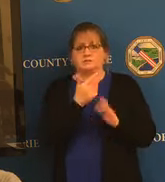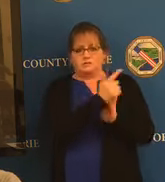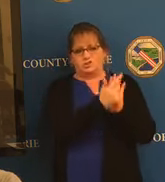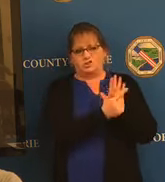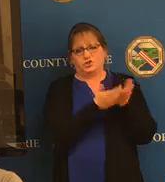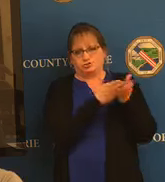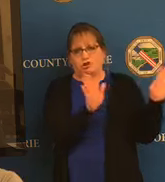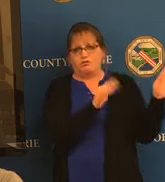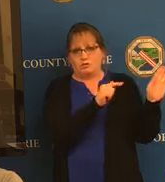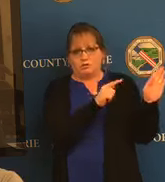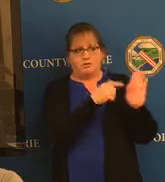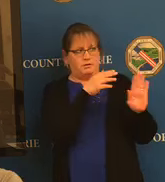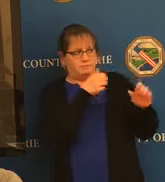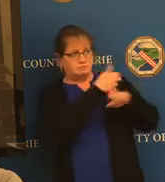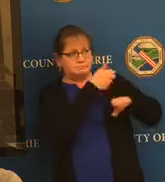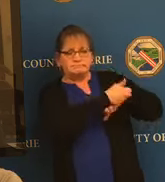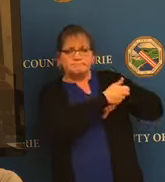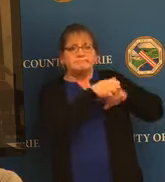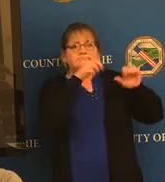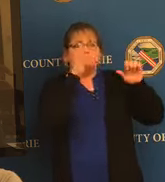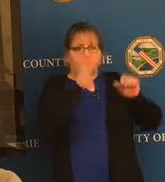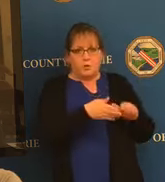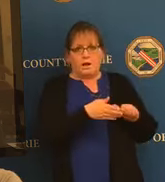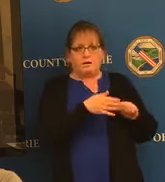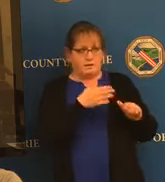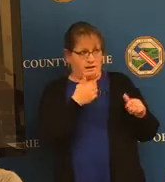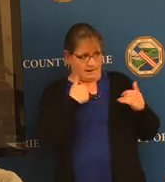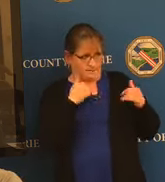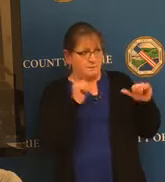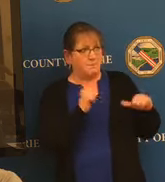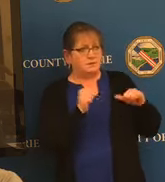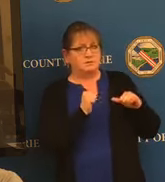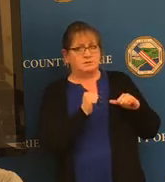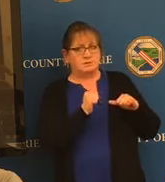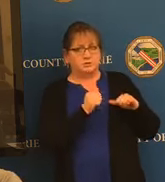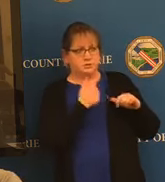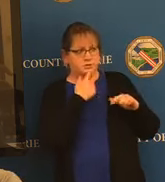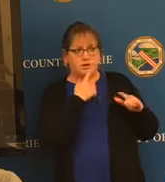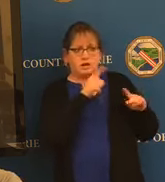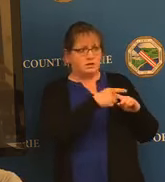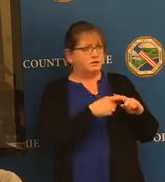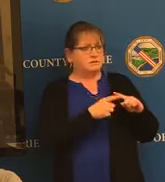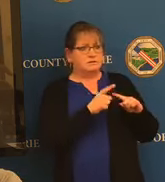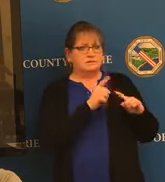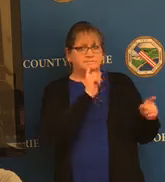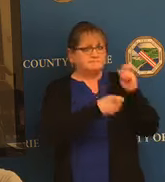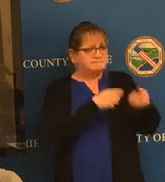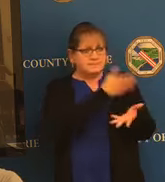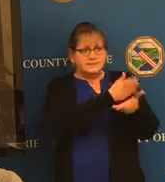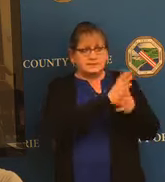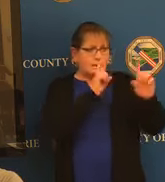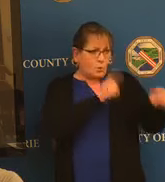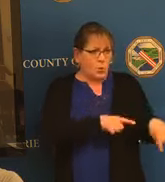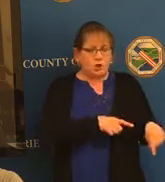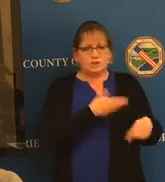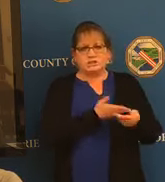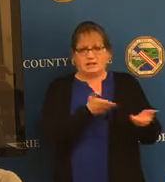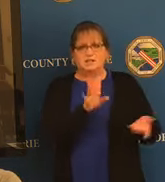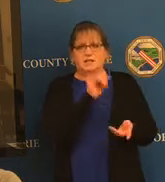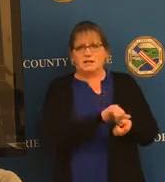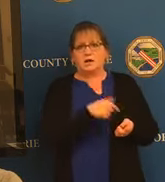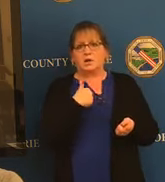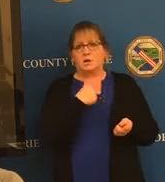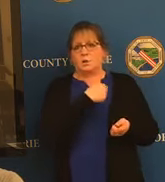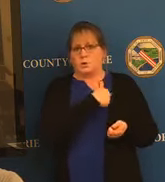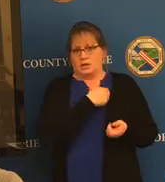prosecution arm of the state of New York. They have the ability to enforce the law, to issue, like we do, stop orders and the like.